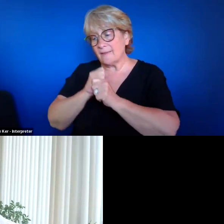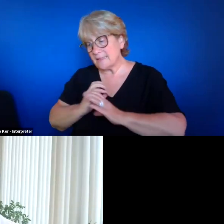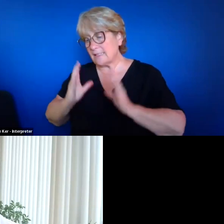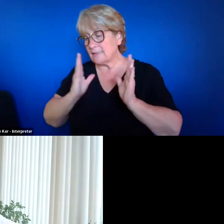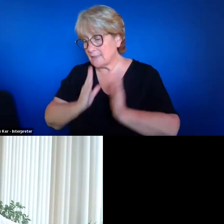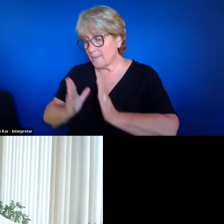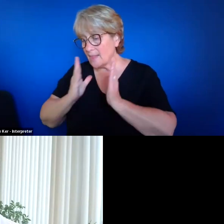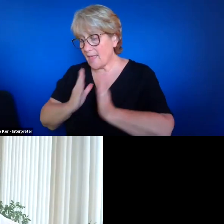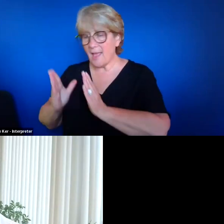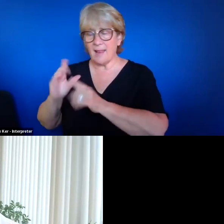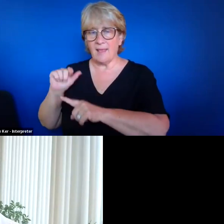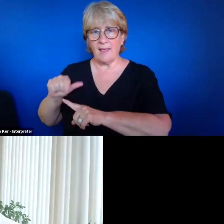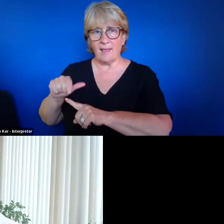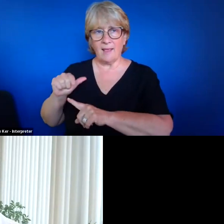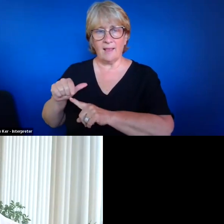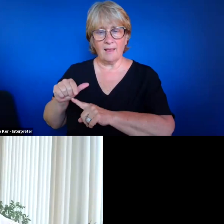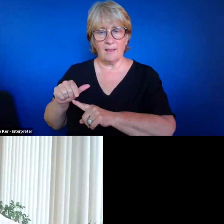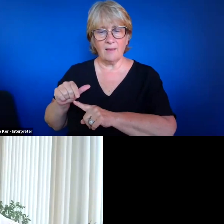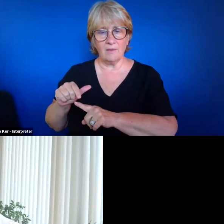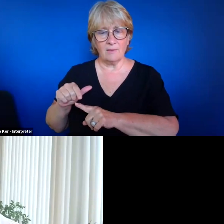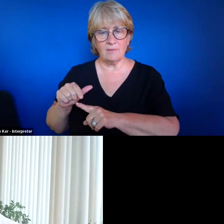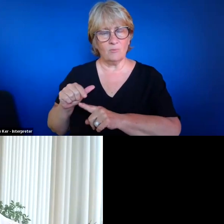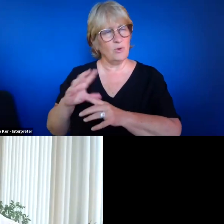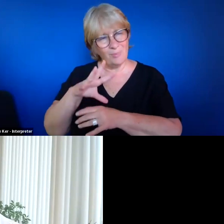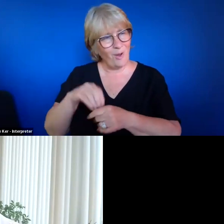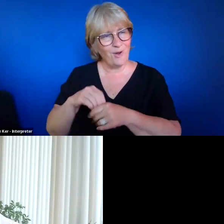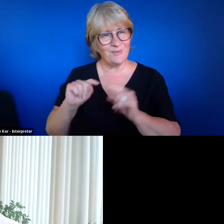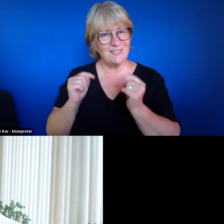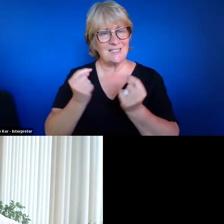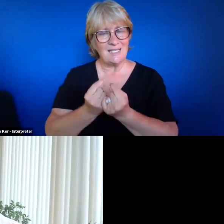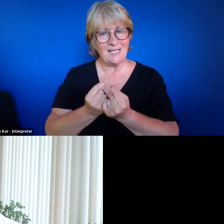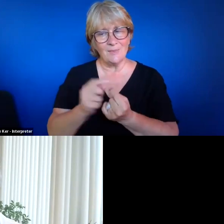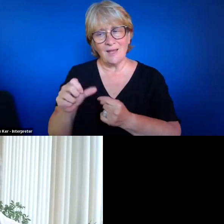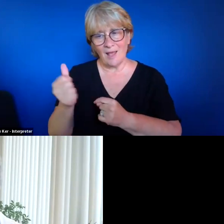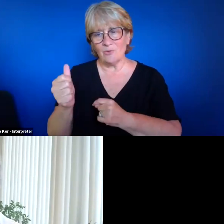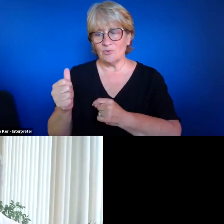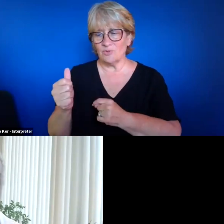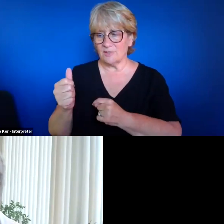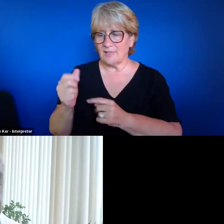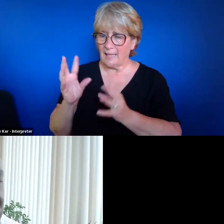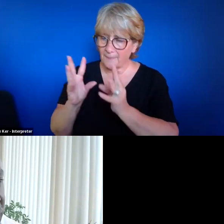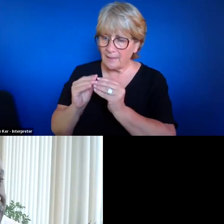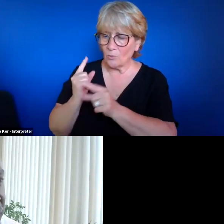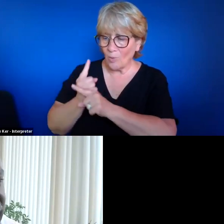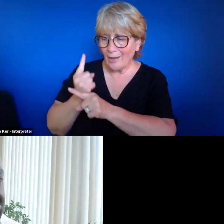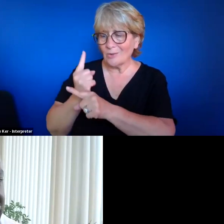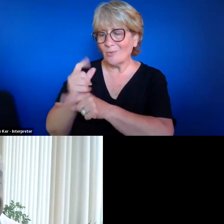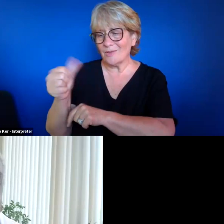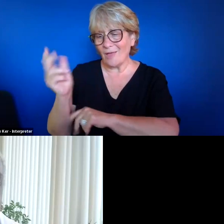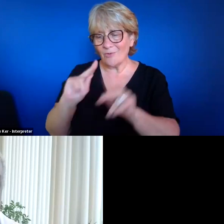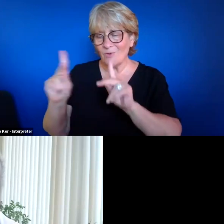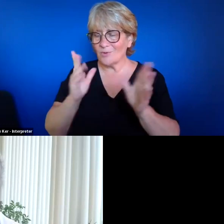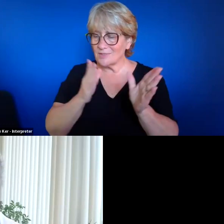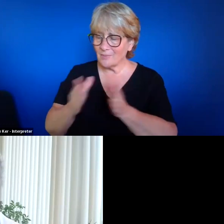meetings. I meet weekly with the HMA team and others, and I know they meet regularly with other folks to plan. And I